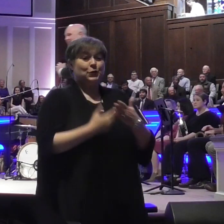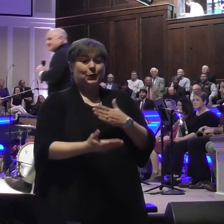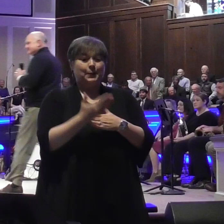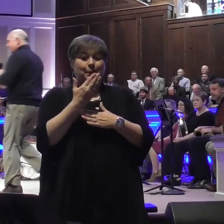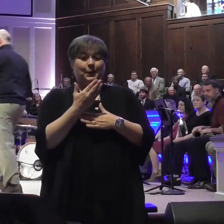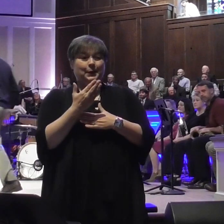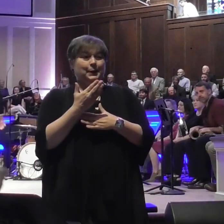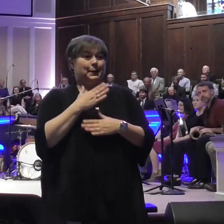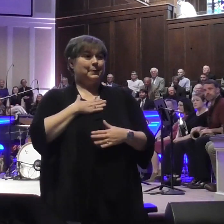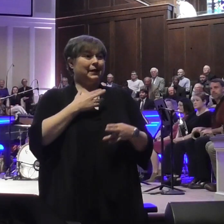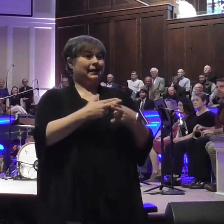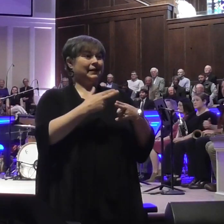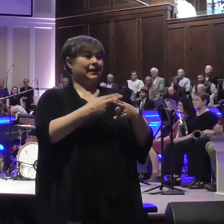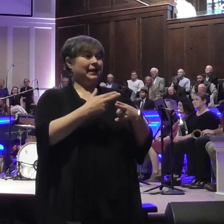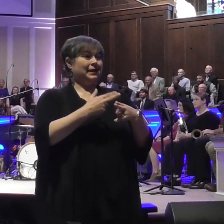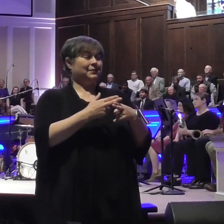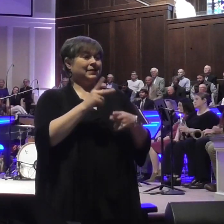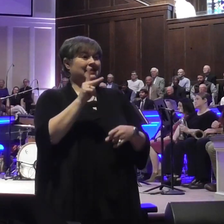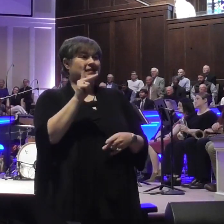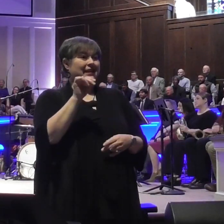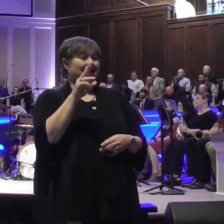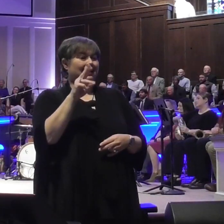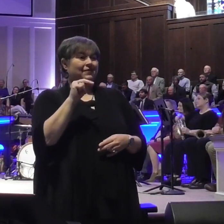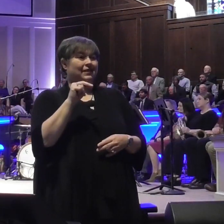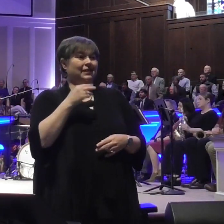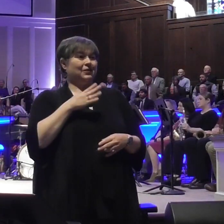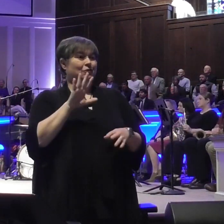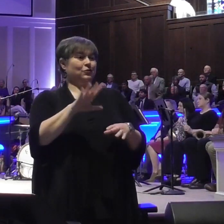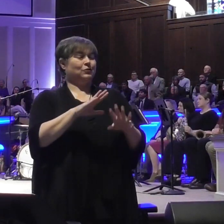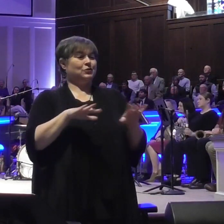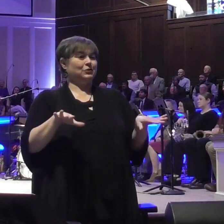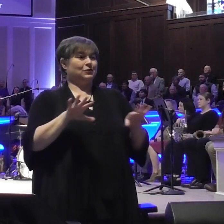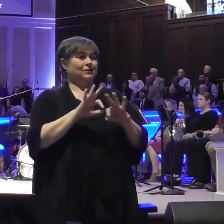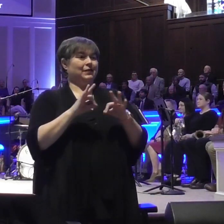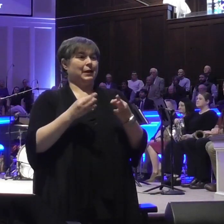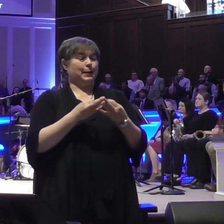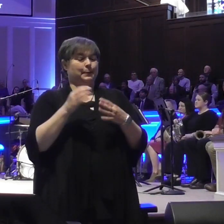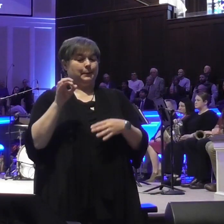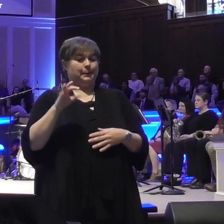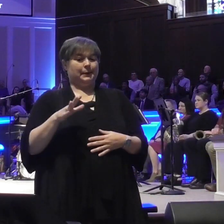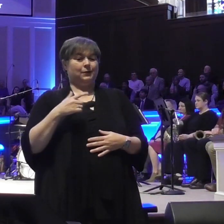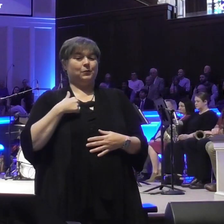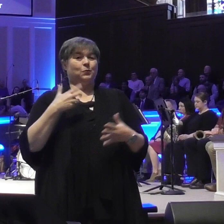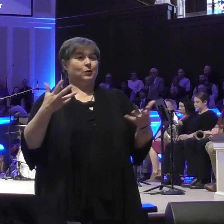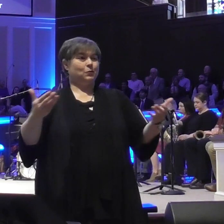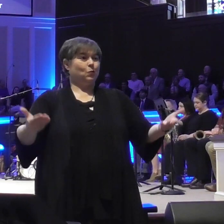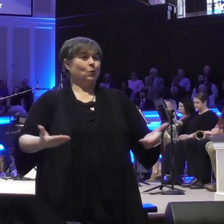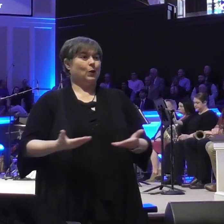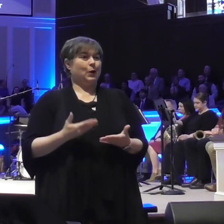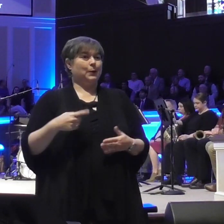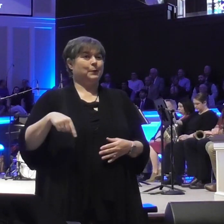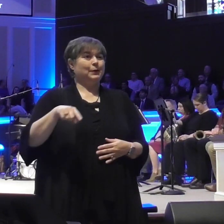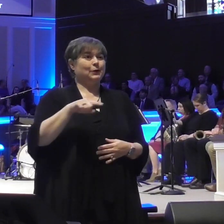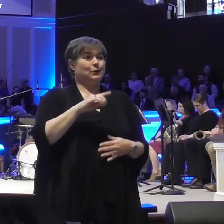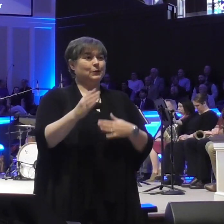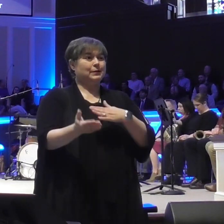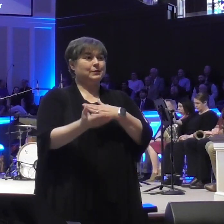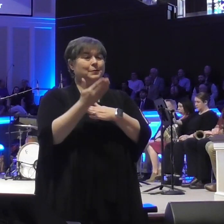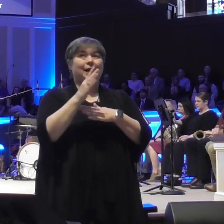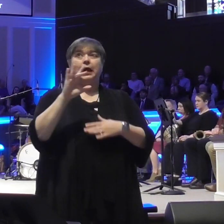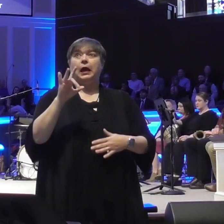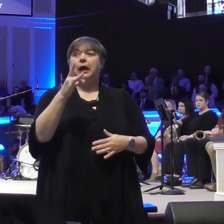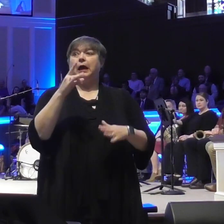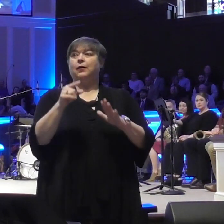Church. My name is Kevin. I'm your children and family pastor. We want to welcome you to our worship services this morning. We especially want to welcome the eighth